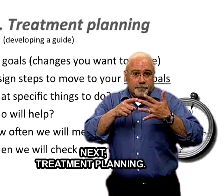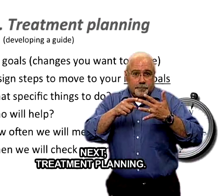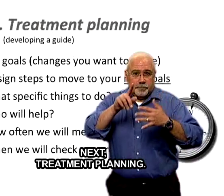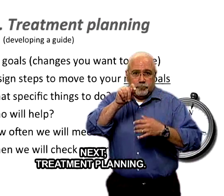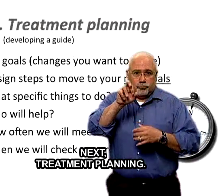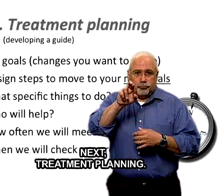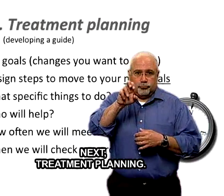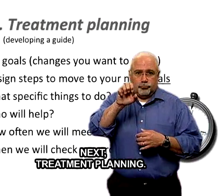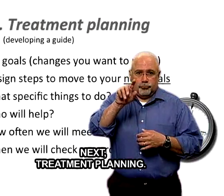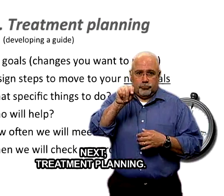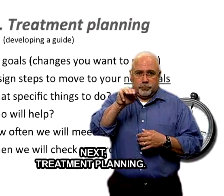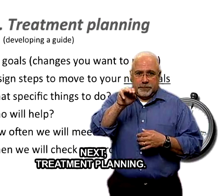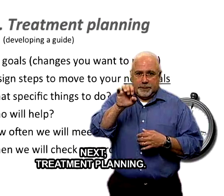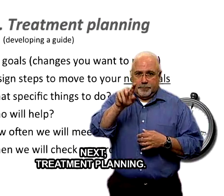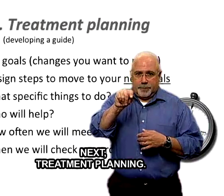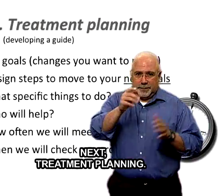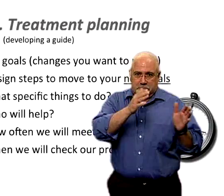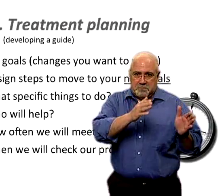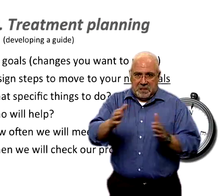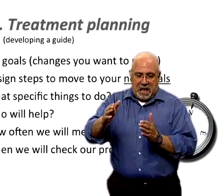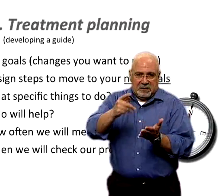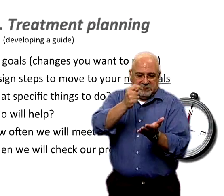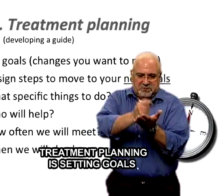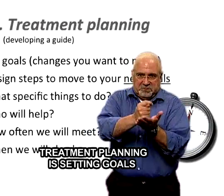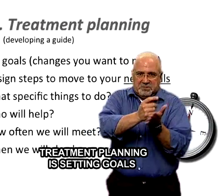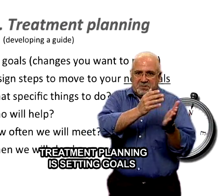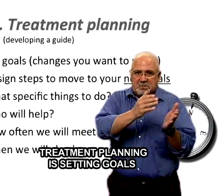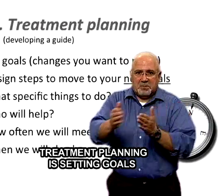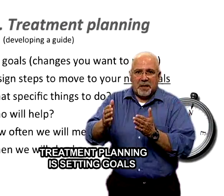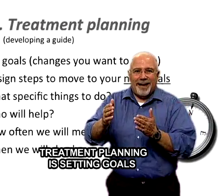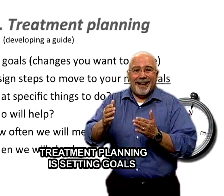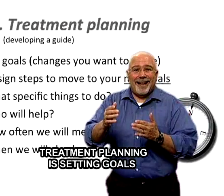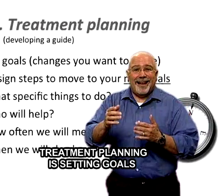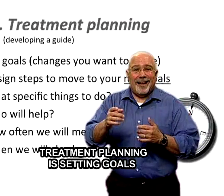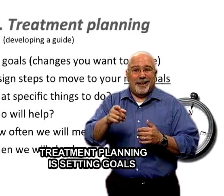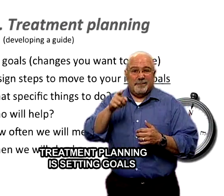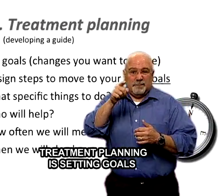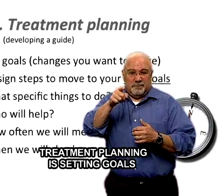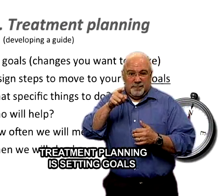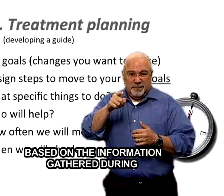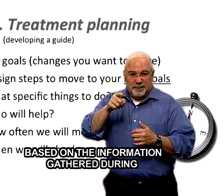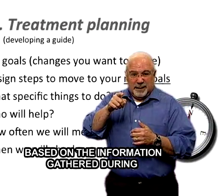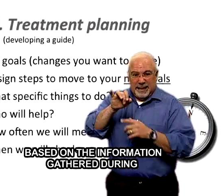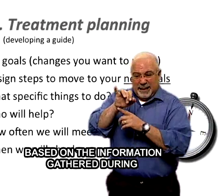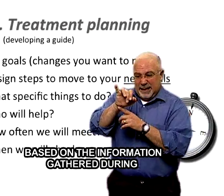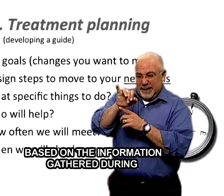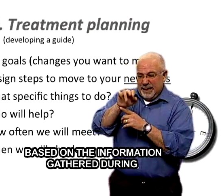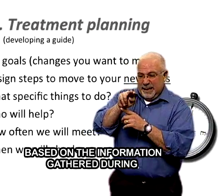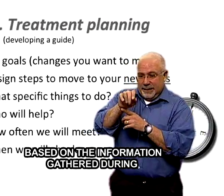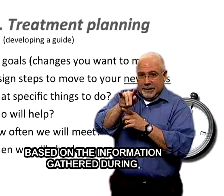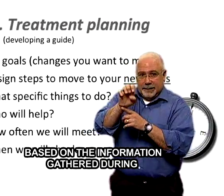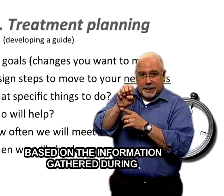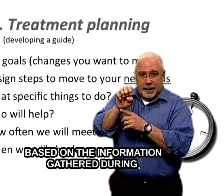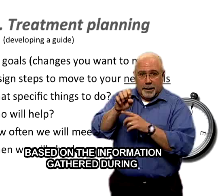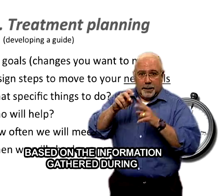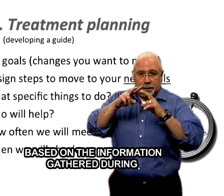Next, treatment planning. Treatment planning is setting goals based on the information gathered